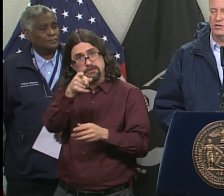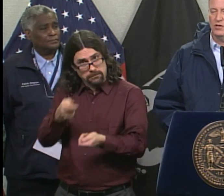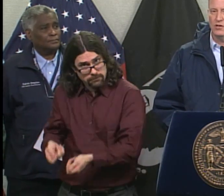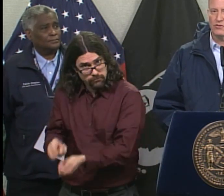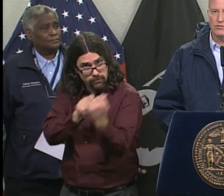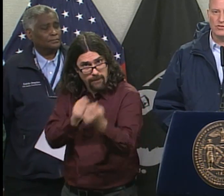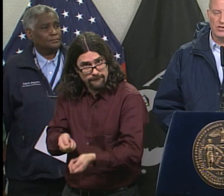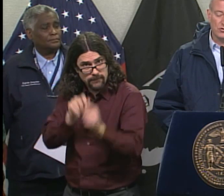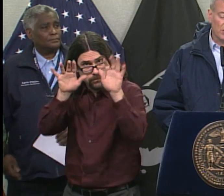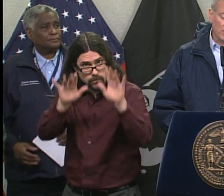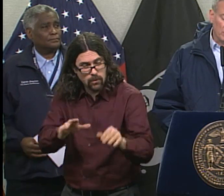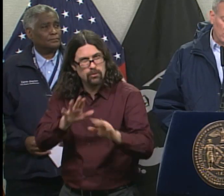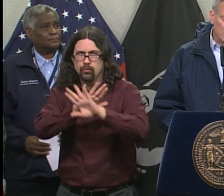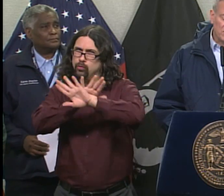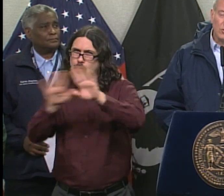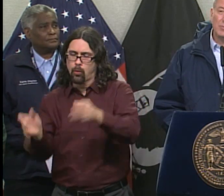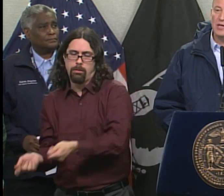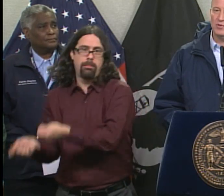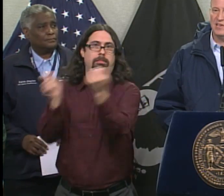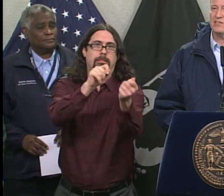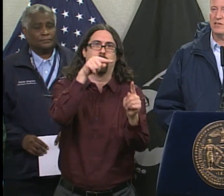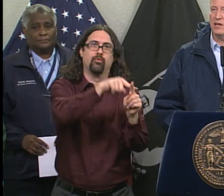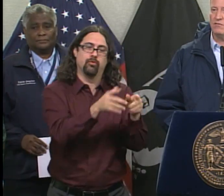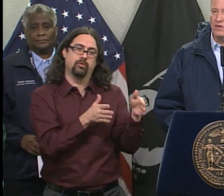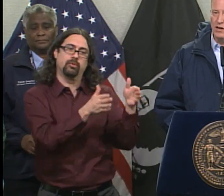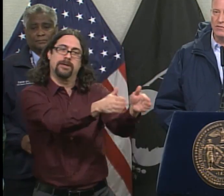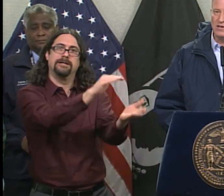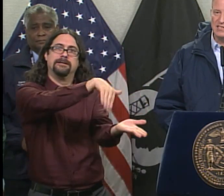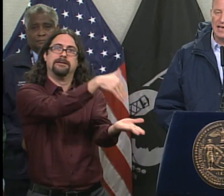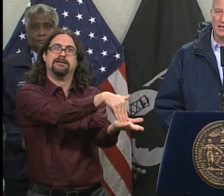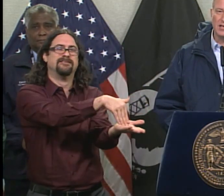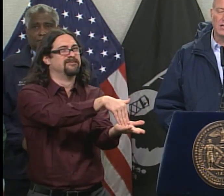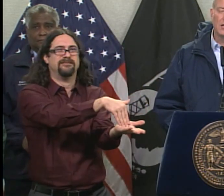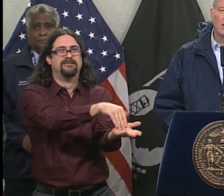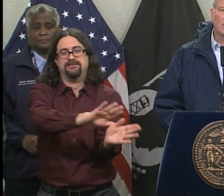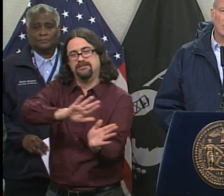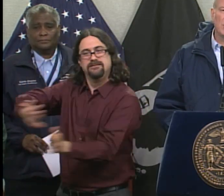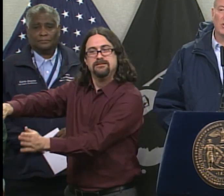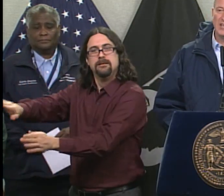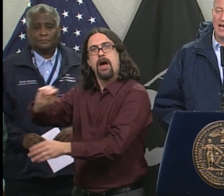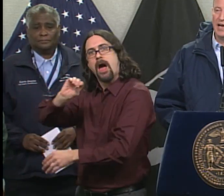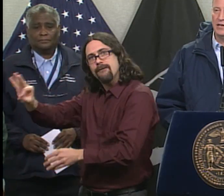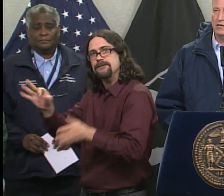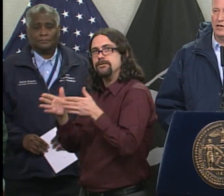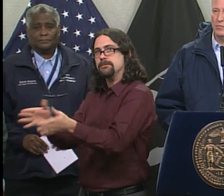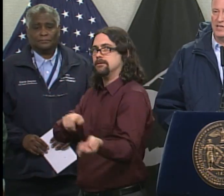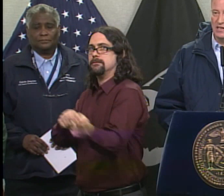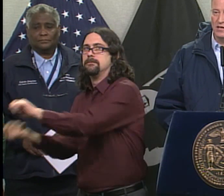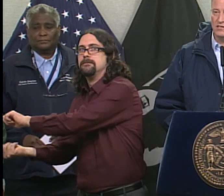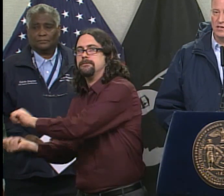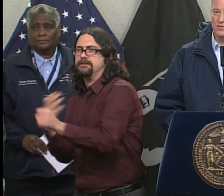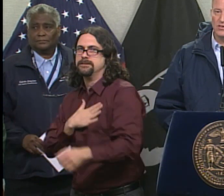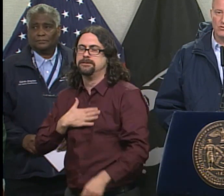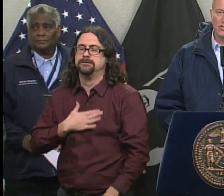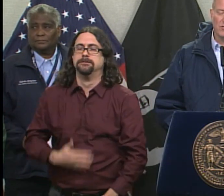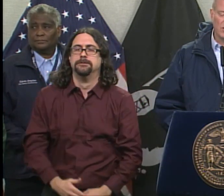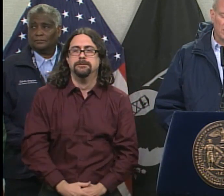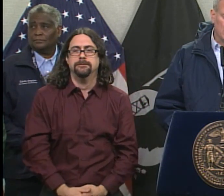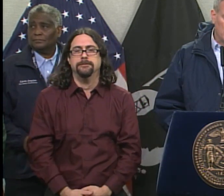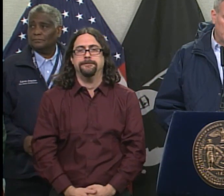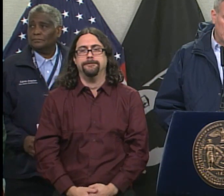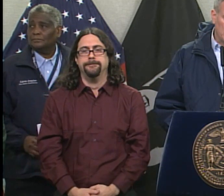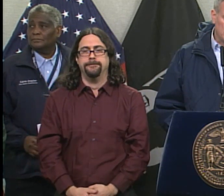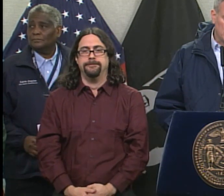danger through snow shoveling. We lost 3 people yesterday, very, very sadly. 3 people died because of snow